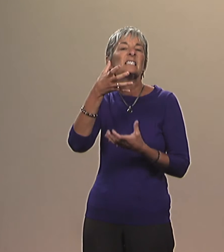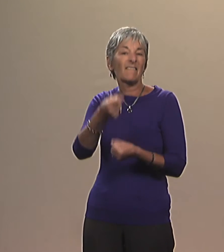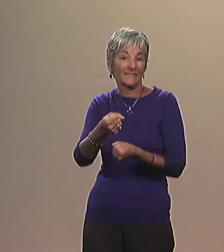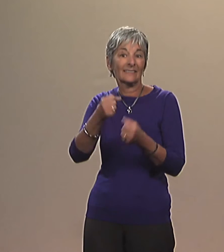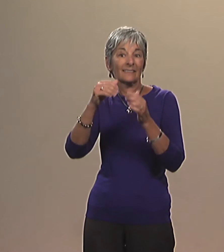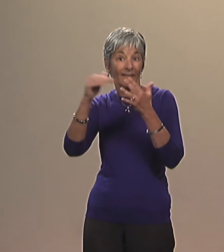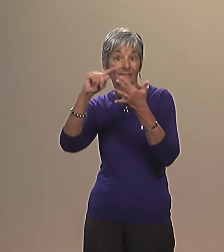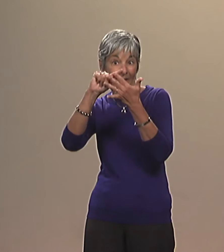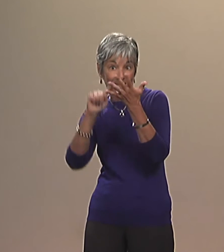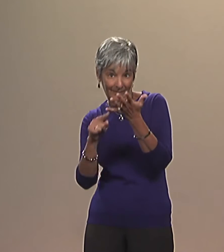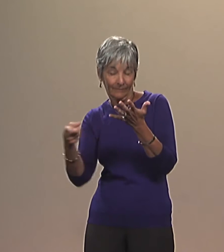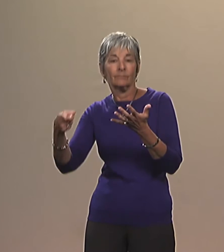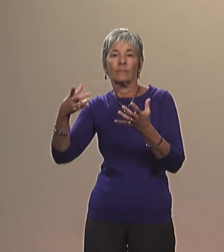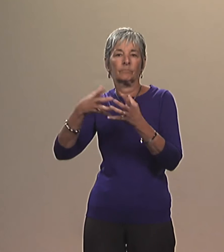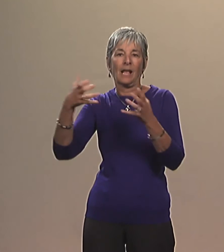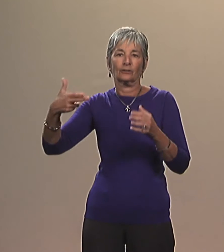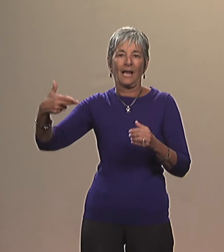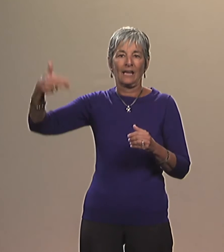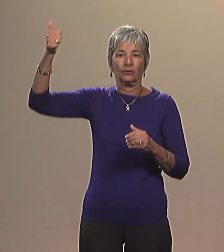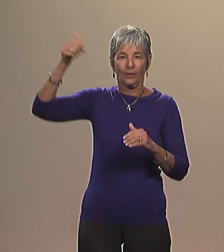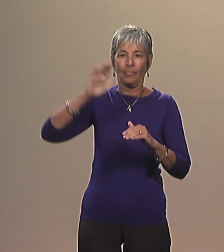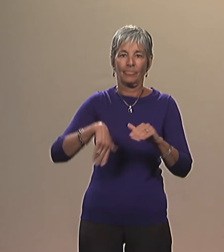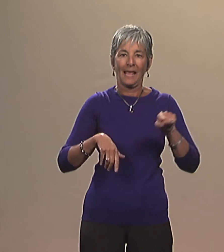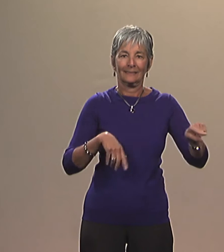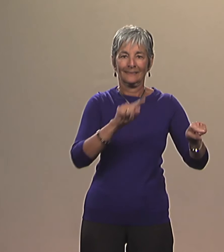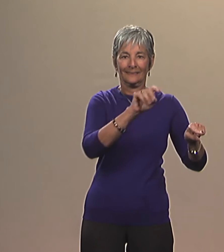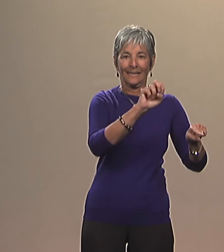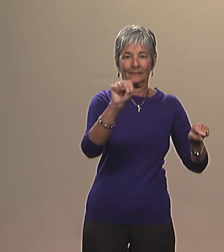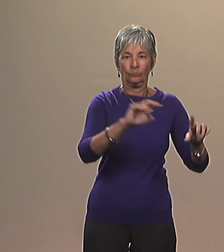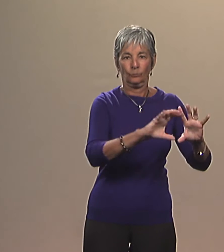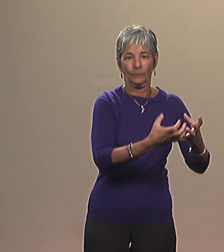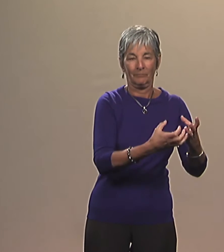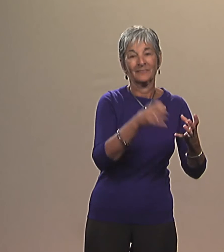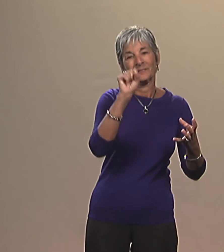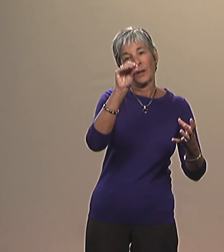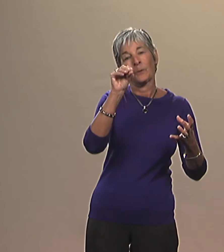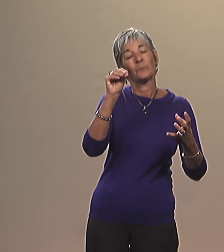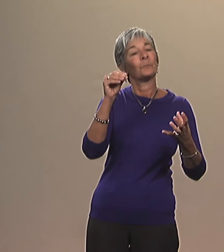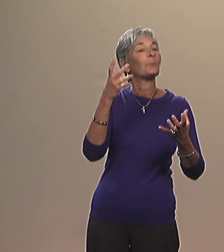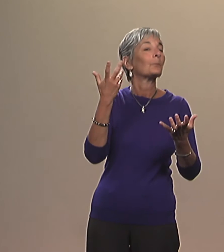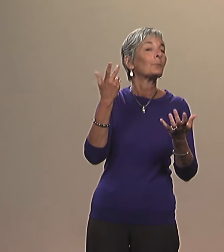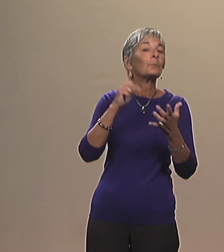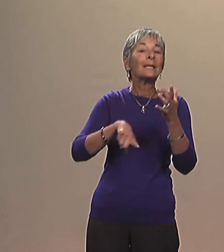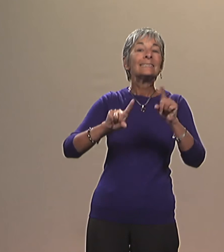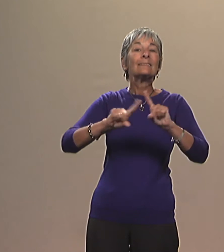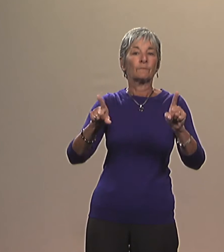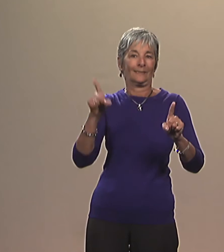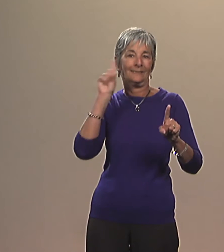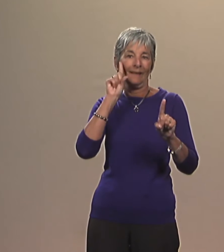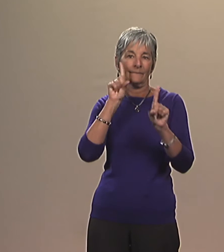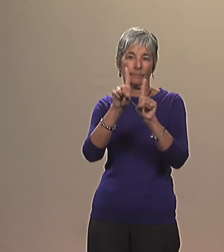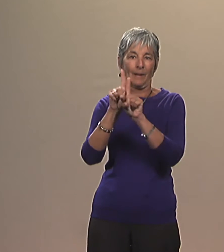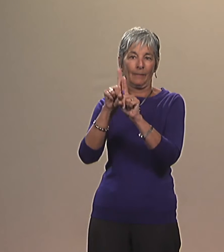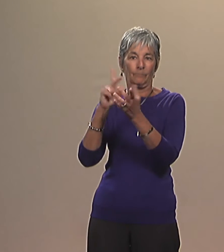higher in many other aspects of development as compared to their peers in Tennessee. The one thing that made the difference was the deaf mentoring